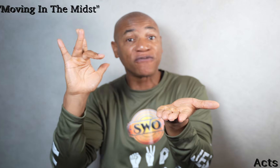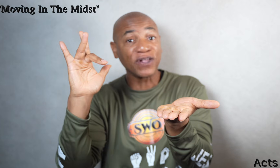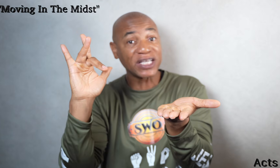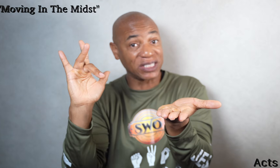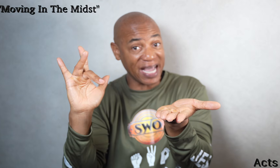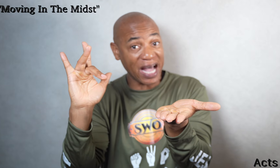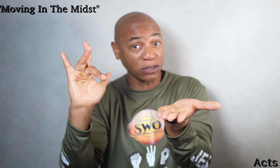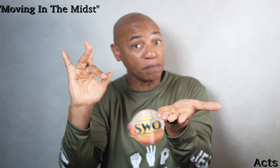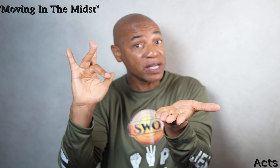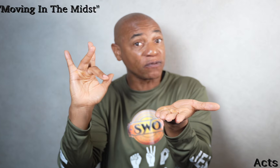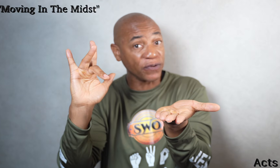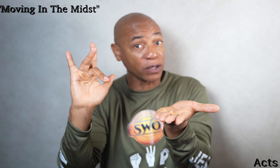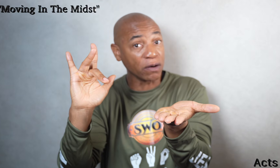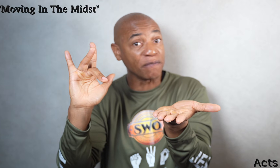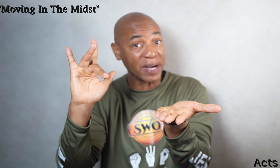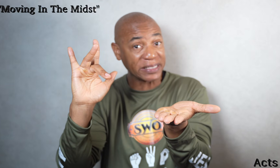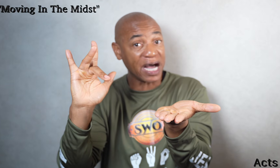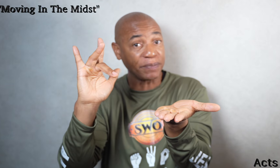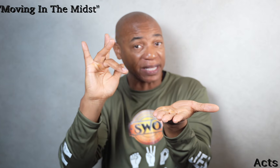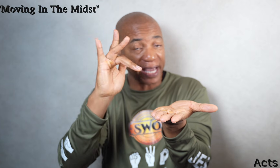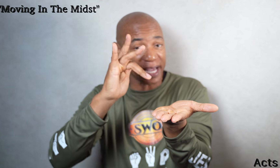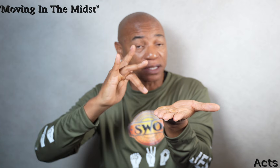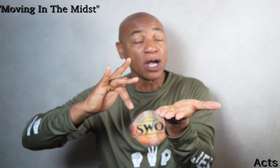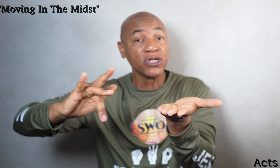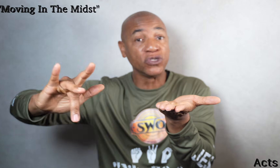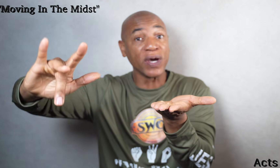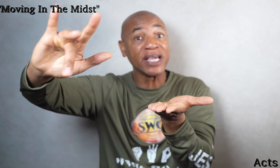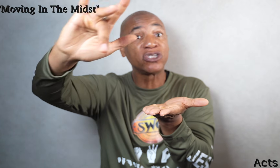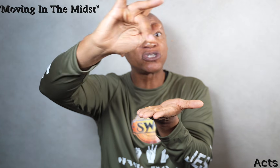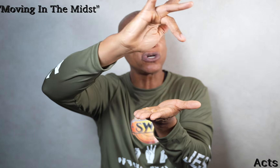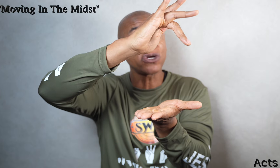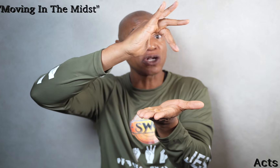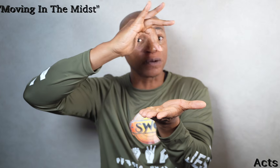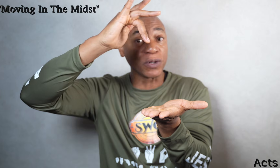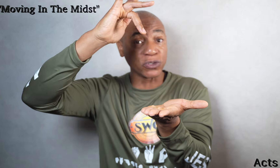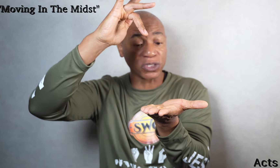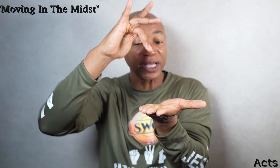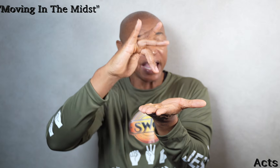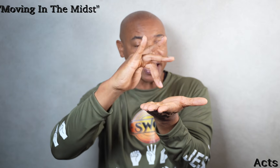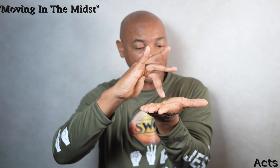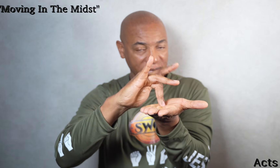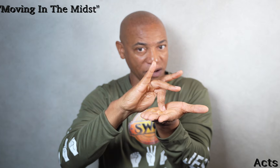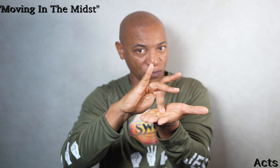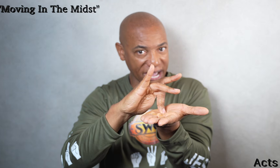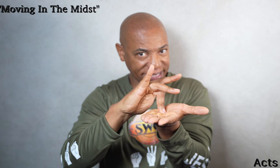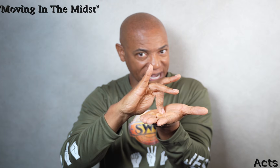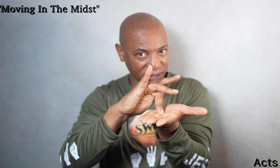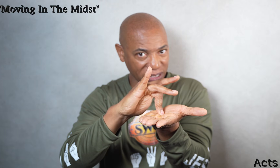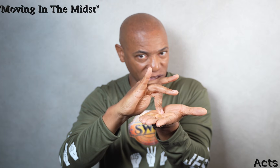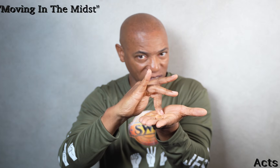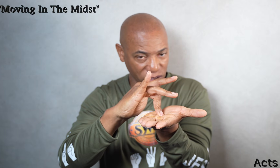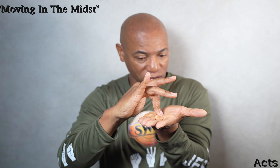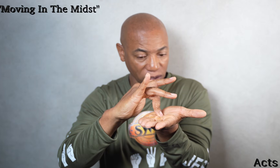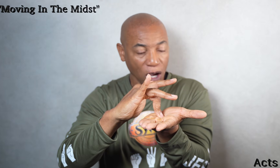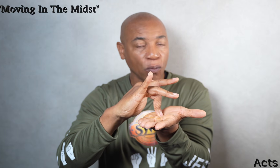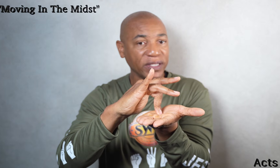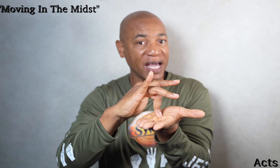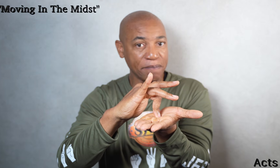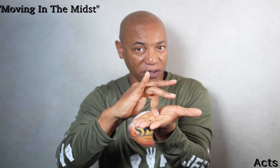Flex down the middle finger of my dominant hand. Do a circular motion. And then come right down in the center with that middle